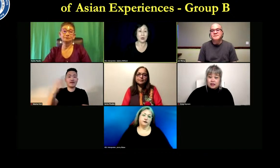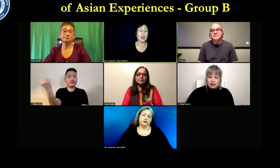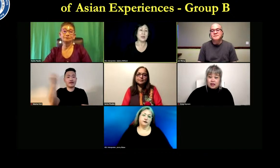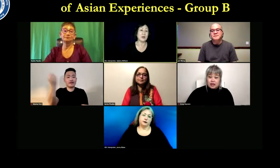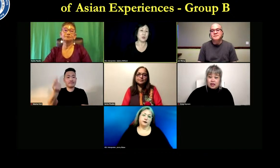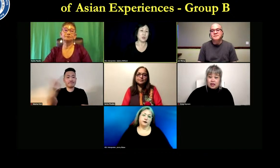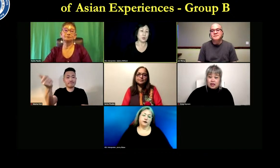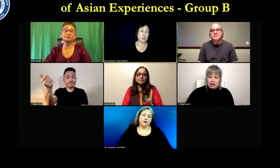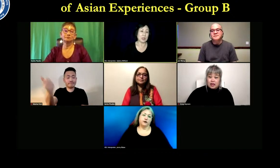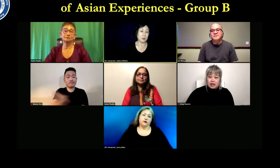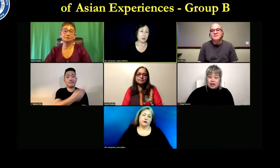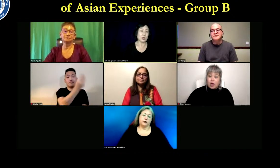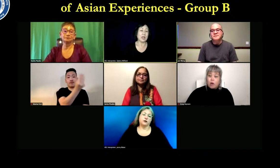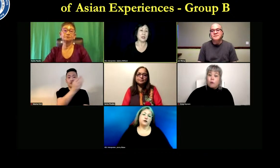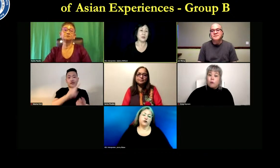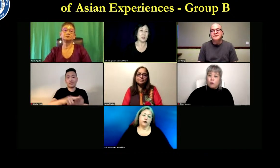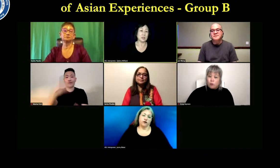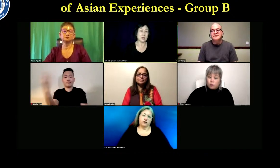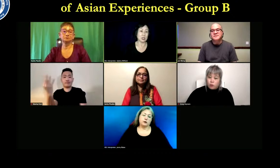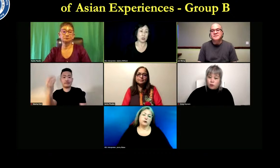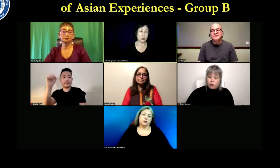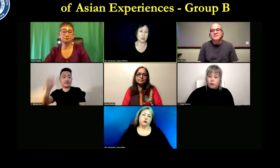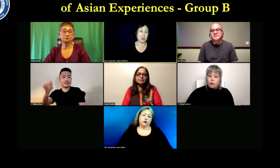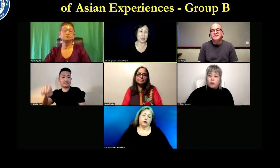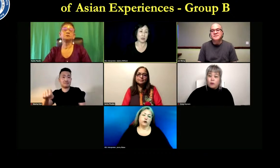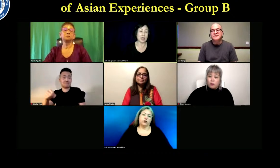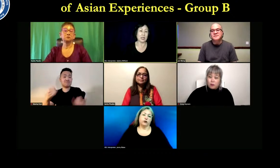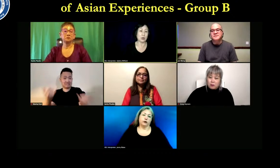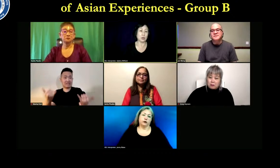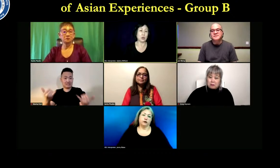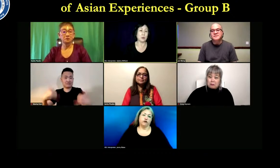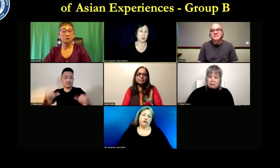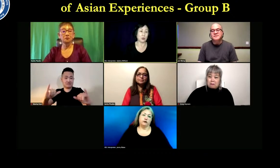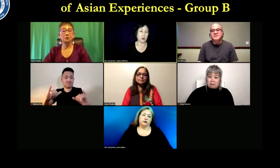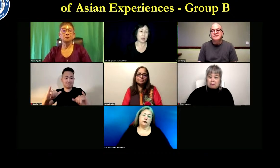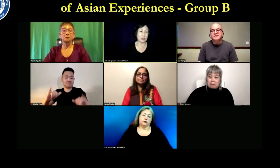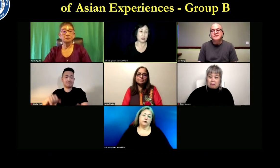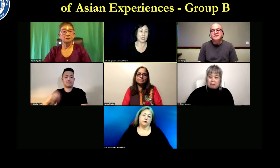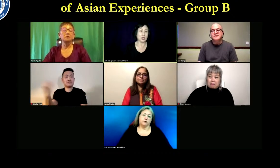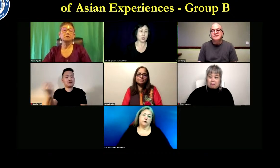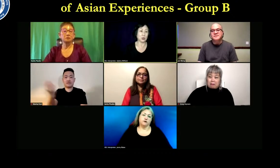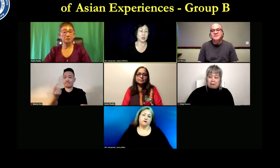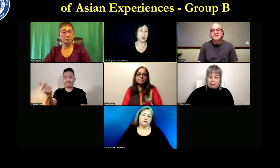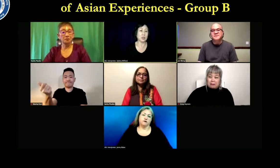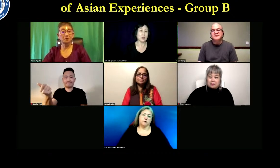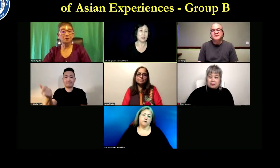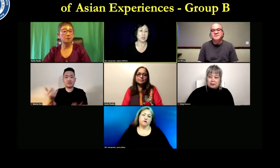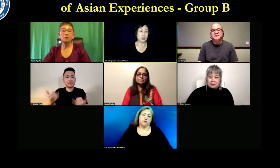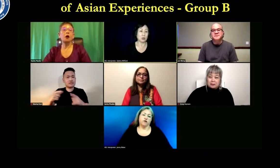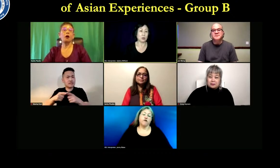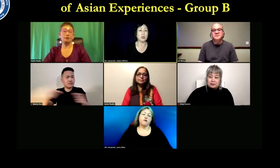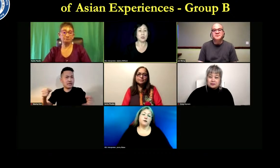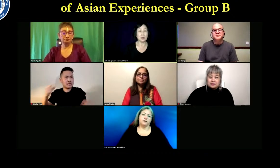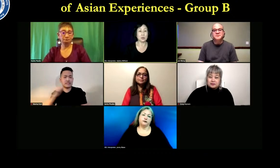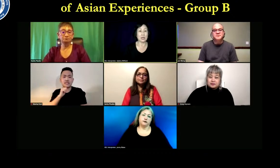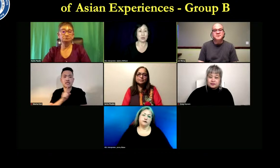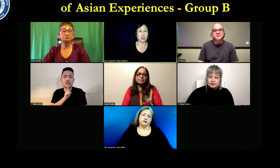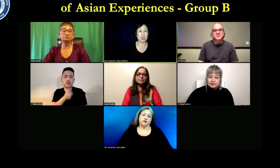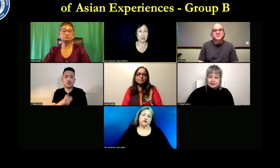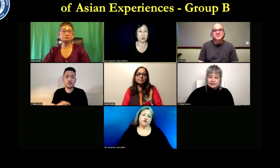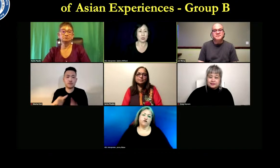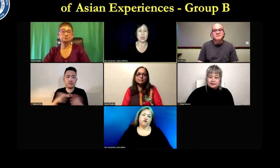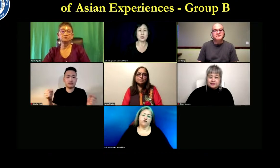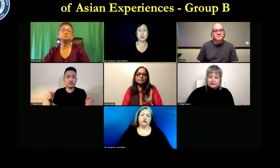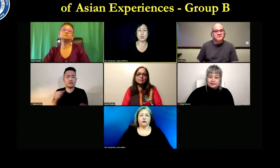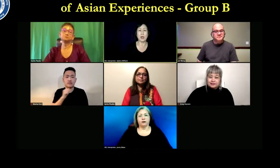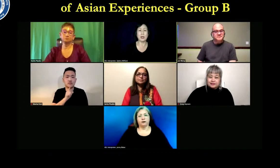Now they have reduced that number and they've excluded Saturday, and they only go Monday through Friday. So that's the current schedule. So Saturday is